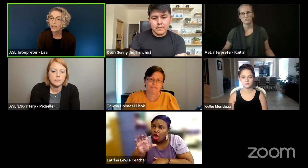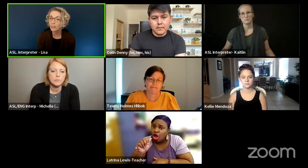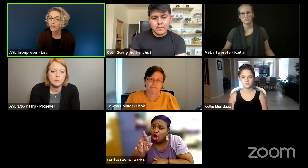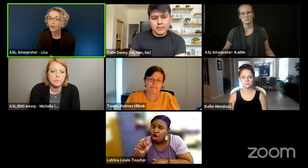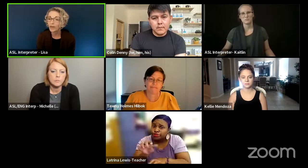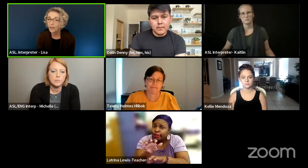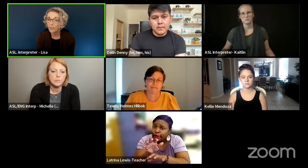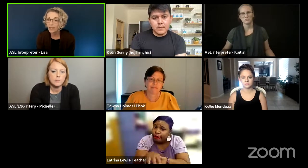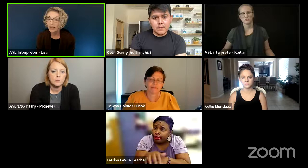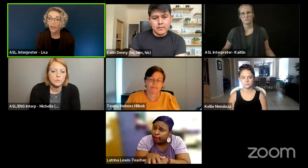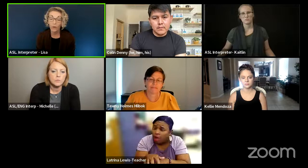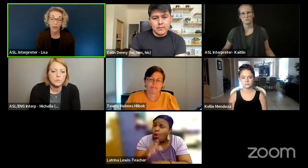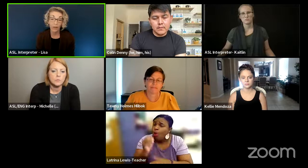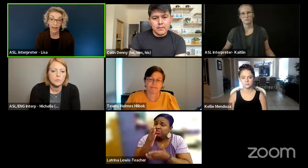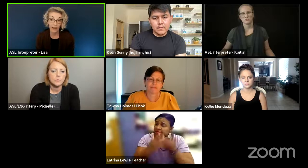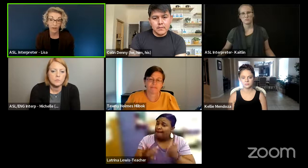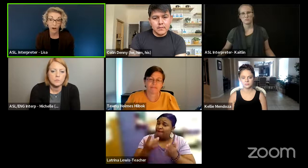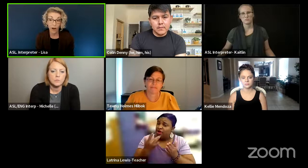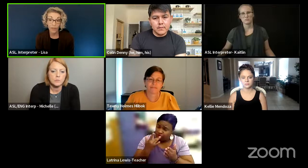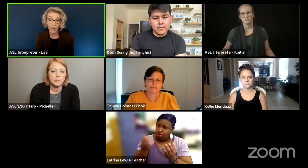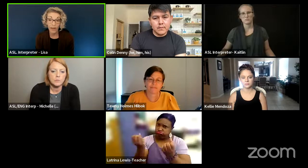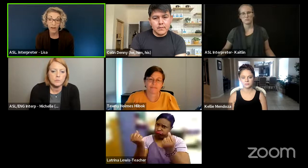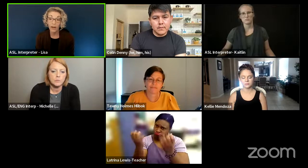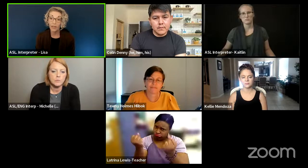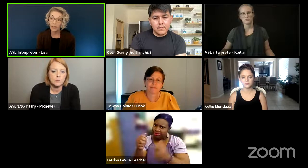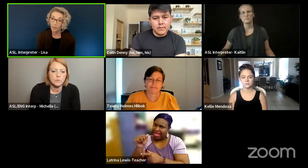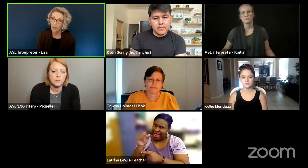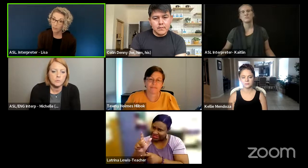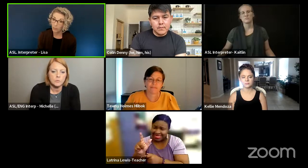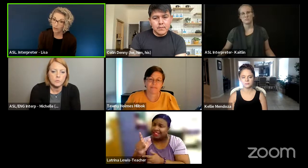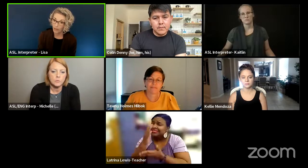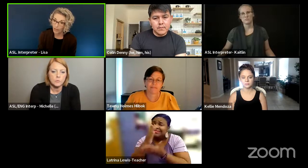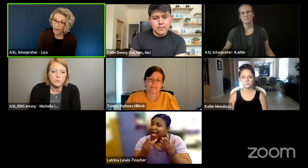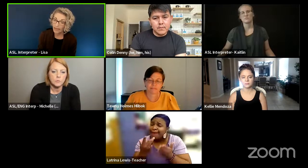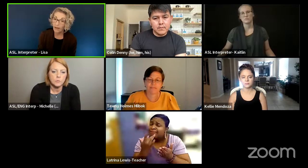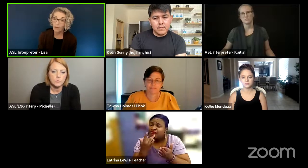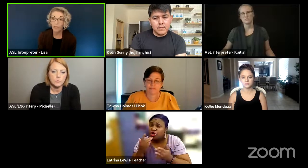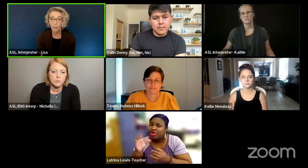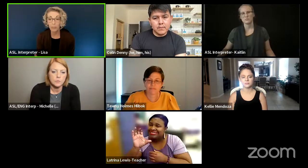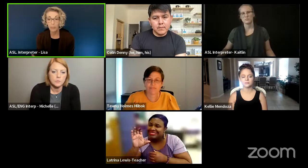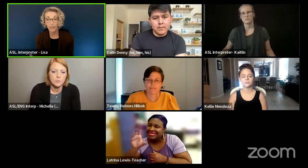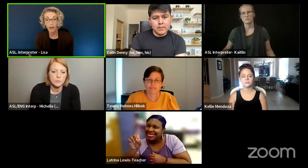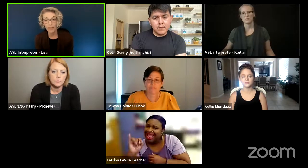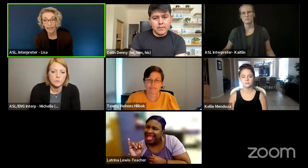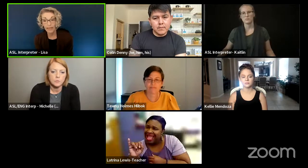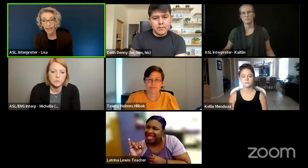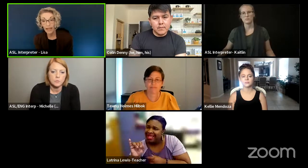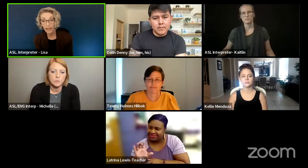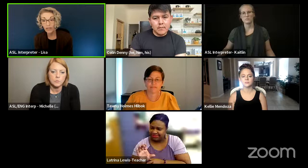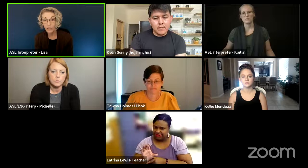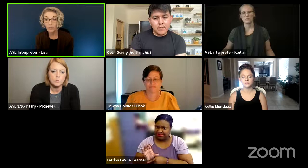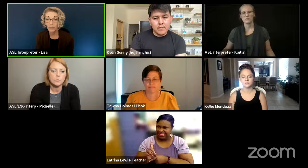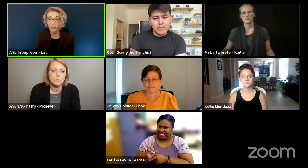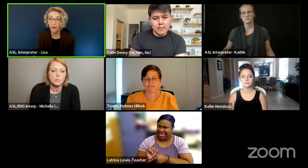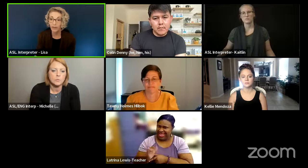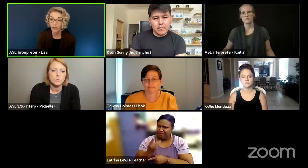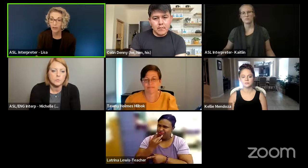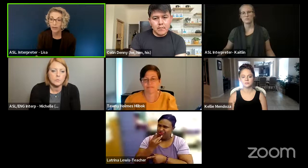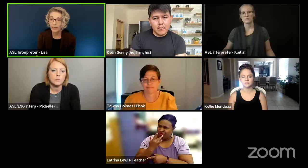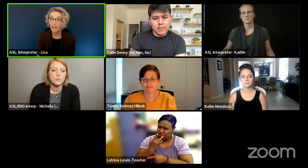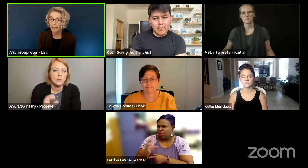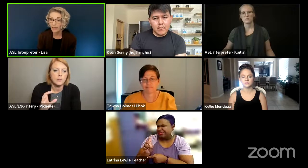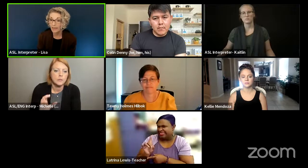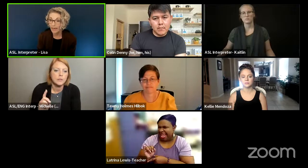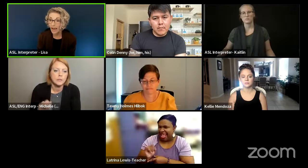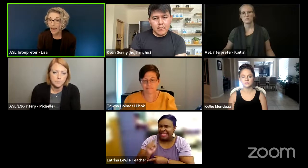be accessible for anybody, whether we have CART there. Some people prefer sign language, some people prefer ASL, some people